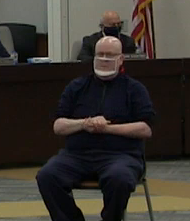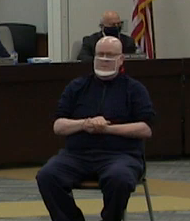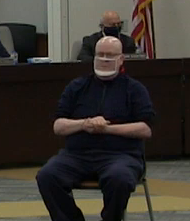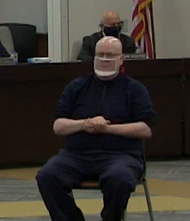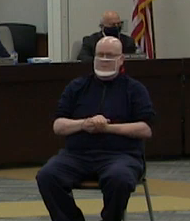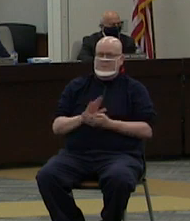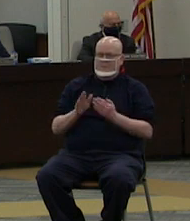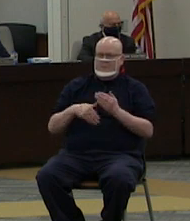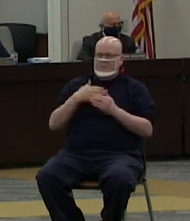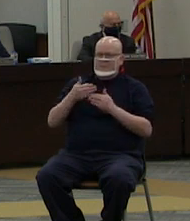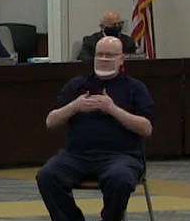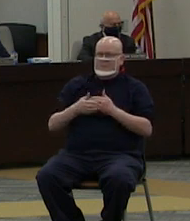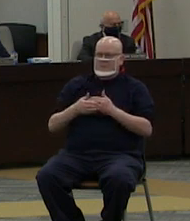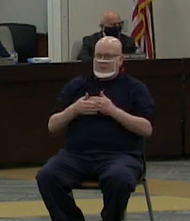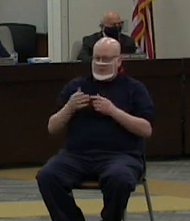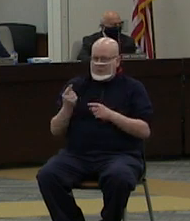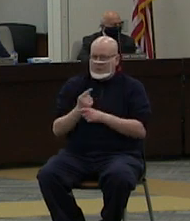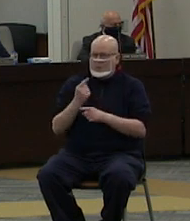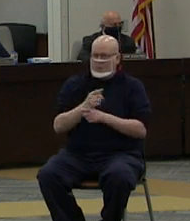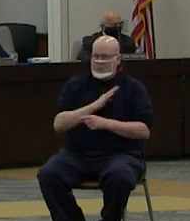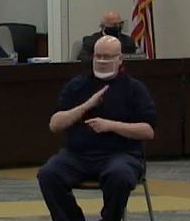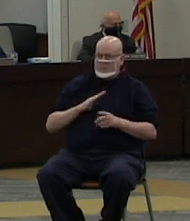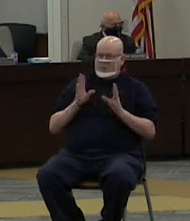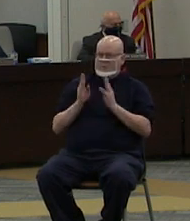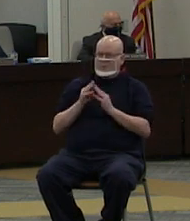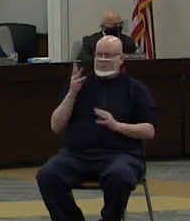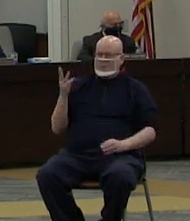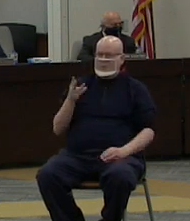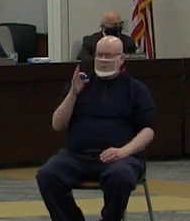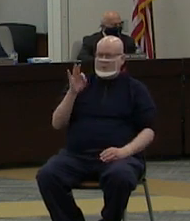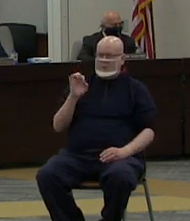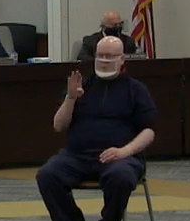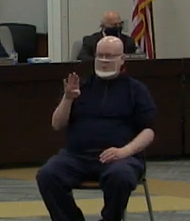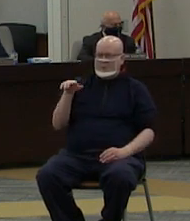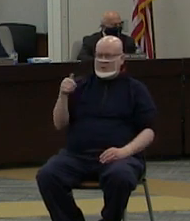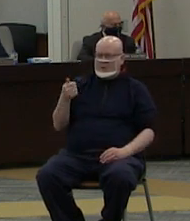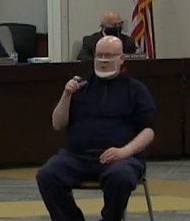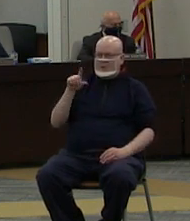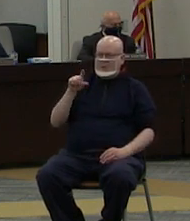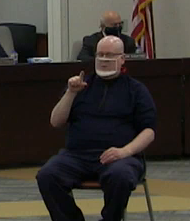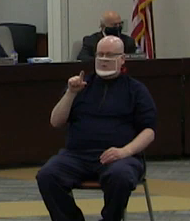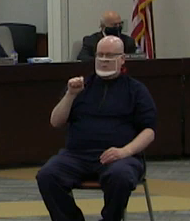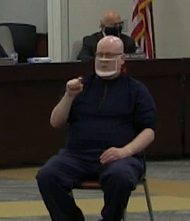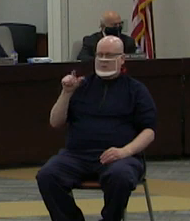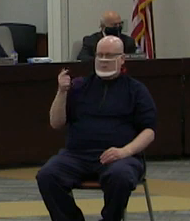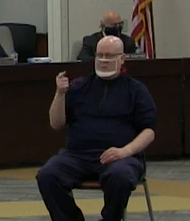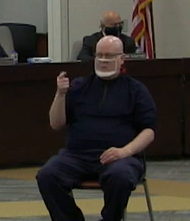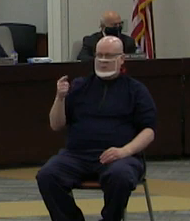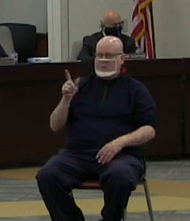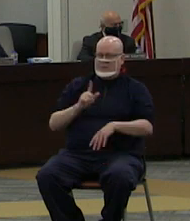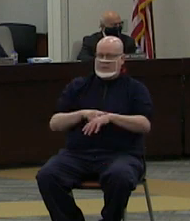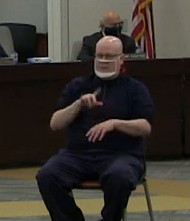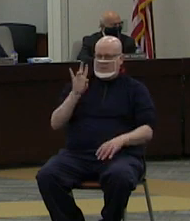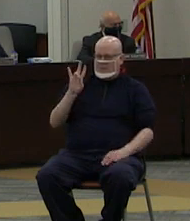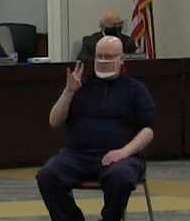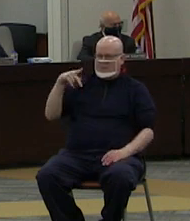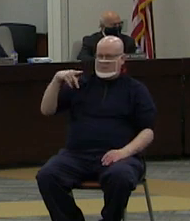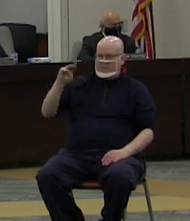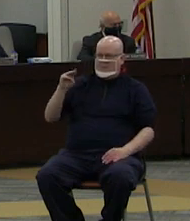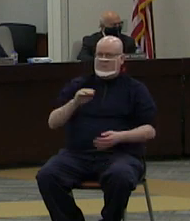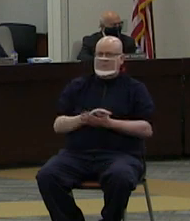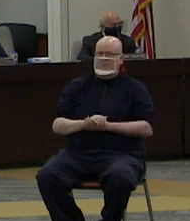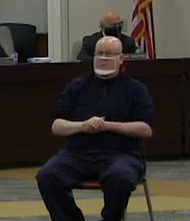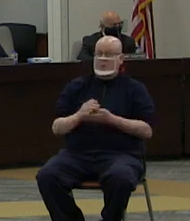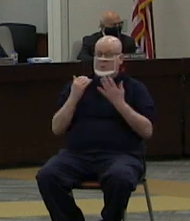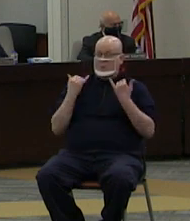The next regular board meeting will take place on Wednesday, February 10th, 2021, beginning at 7 p.m. As